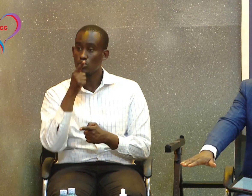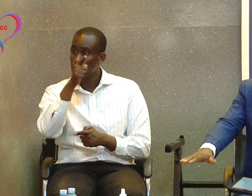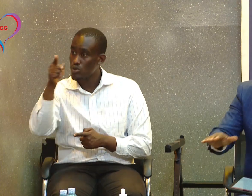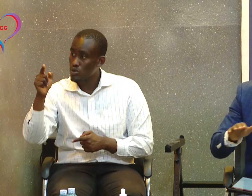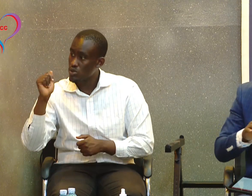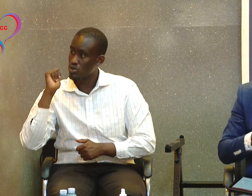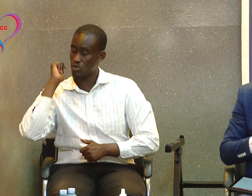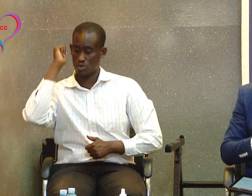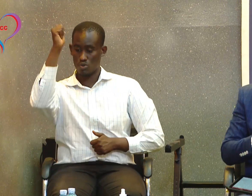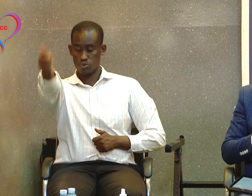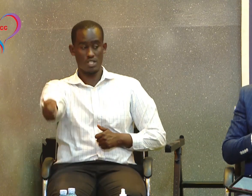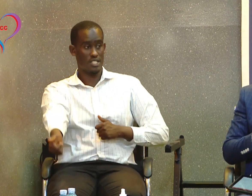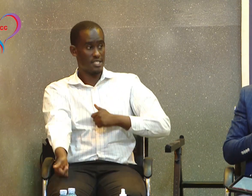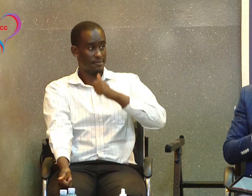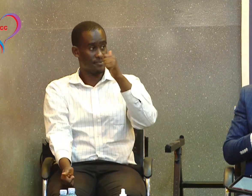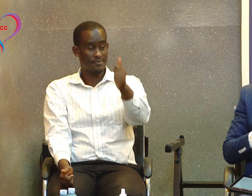small distance if you stretch.